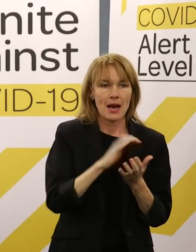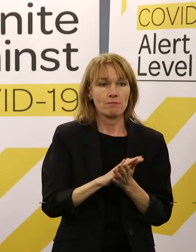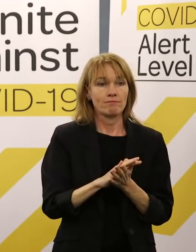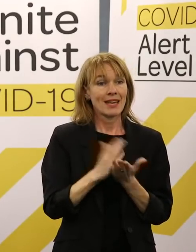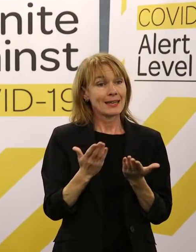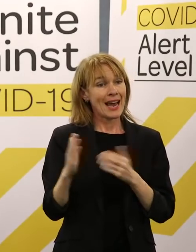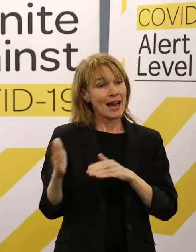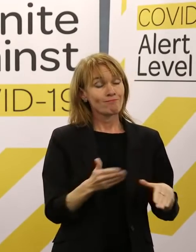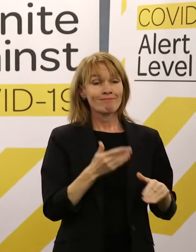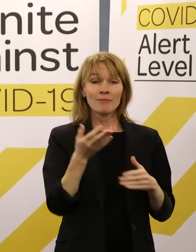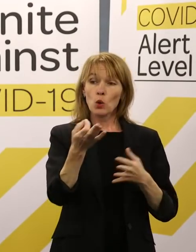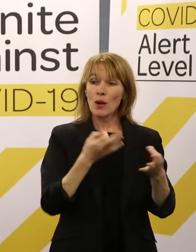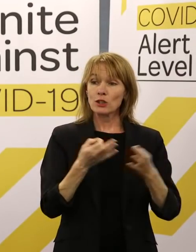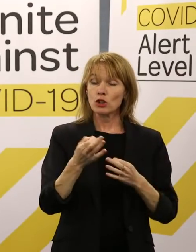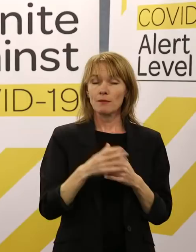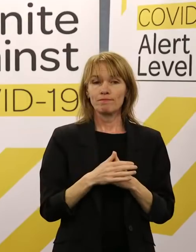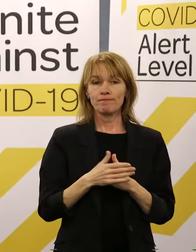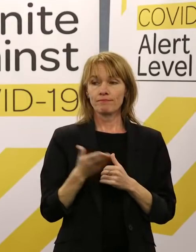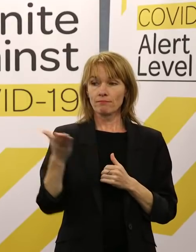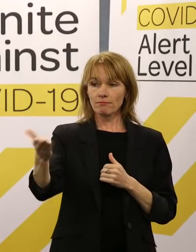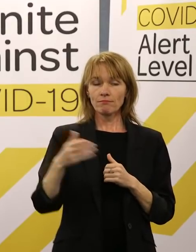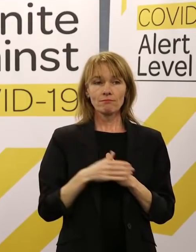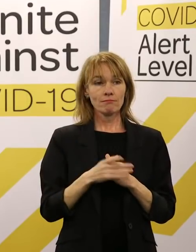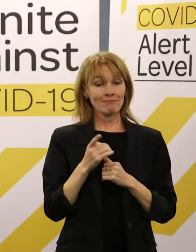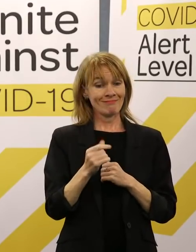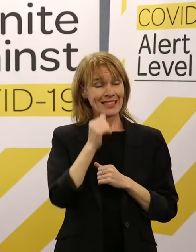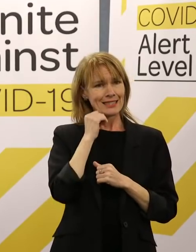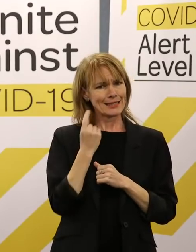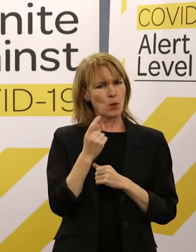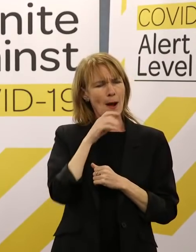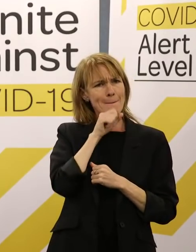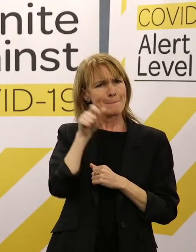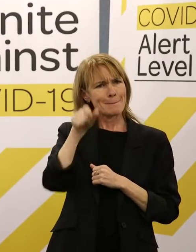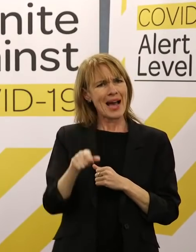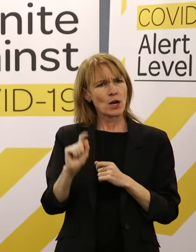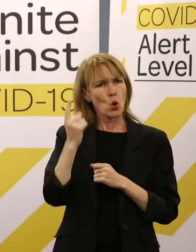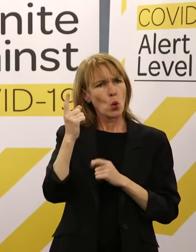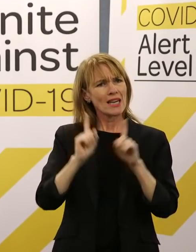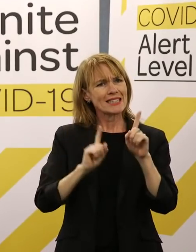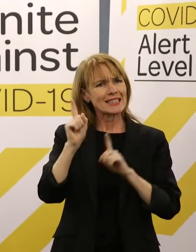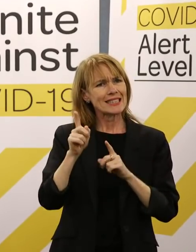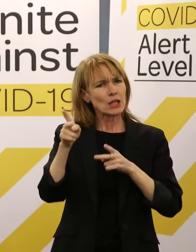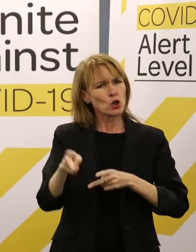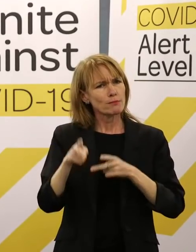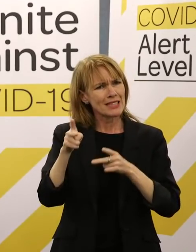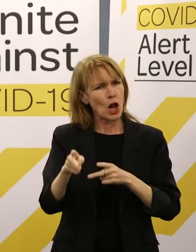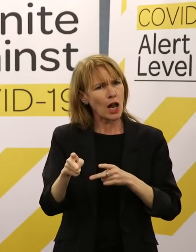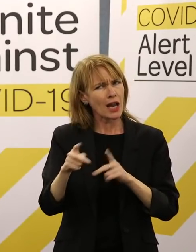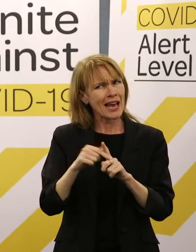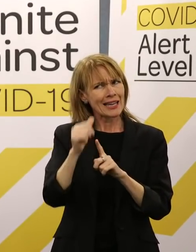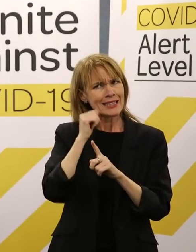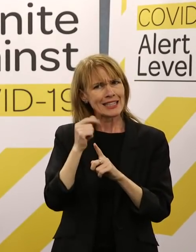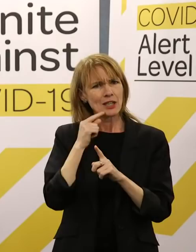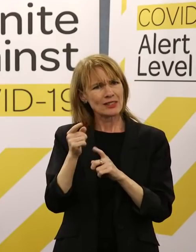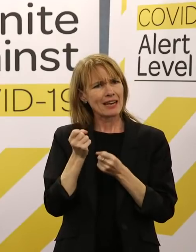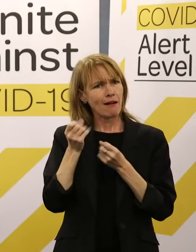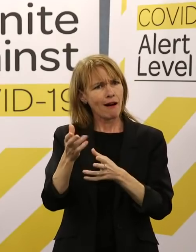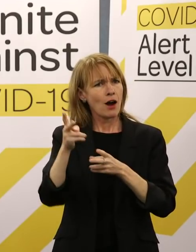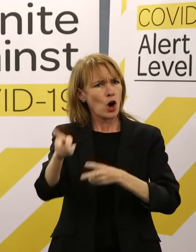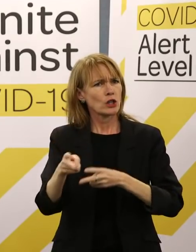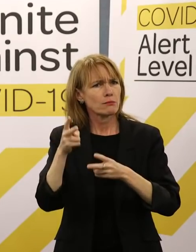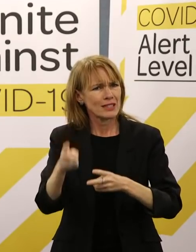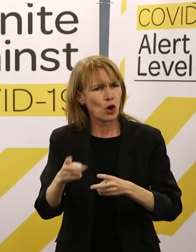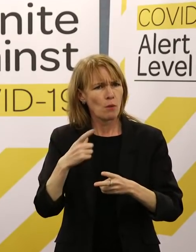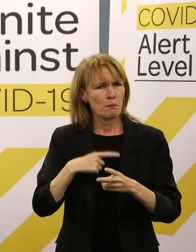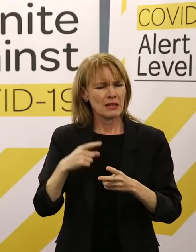hospital, it was reported yesterday that he was taken to hospital after he developed symptoms last night. How do you go from having no symptoms